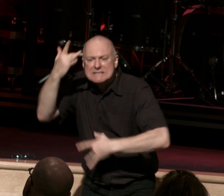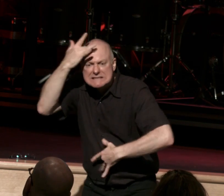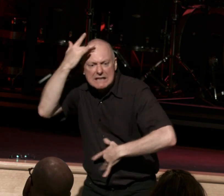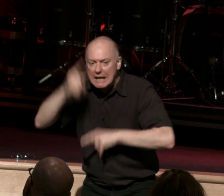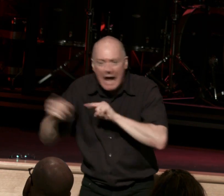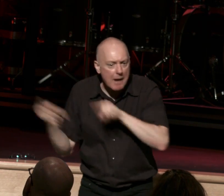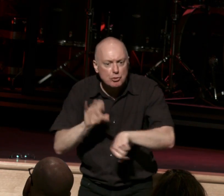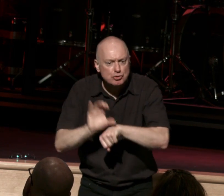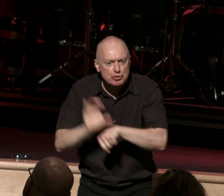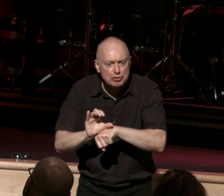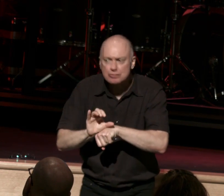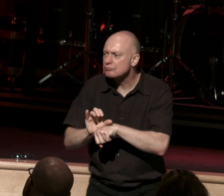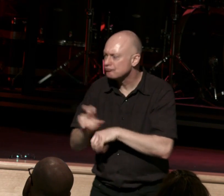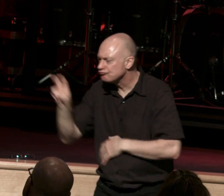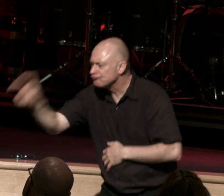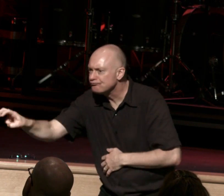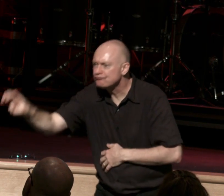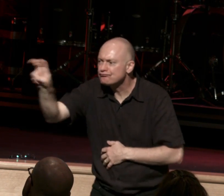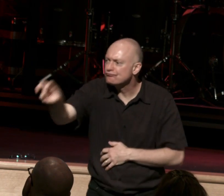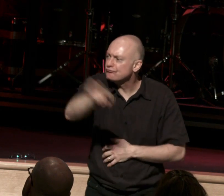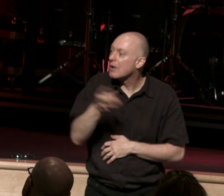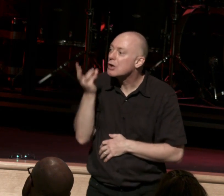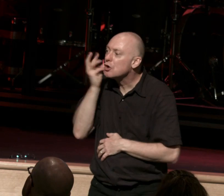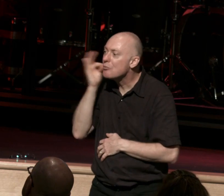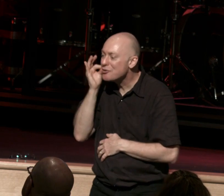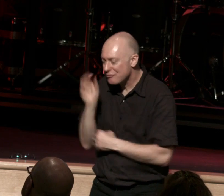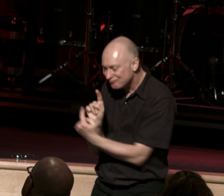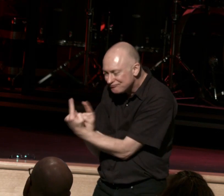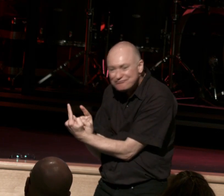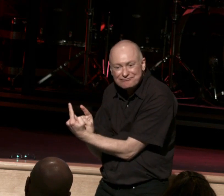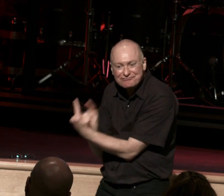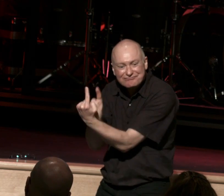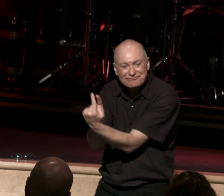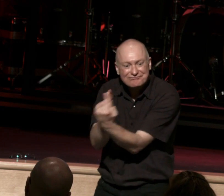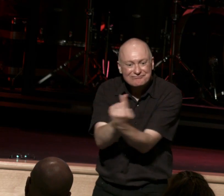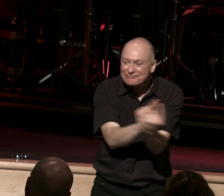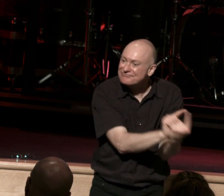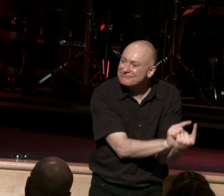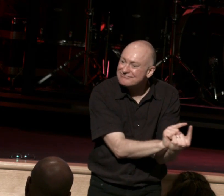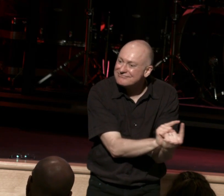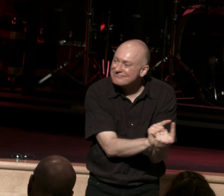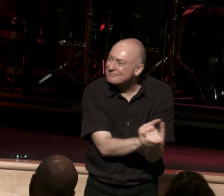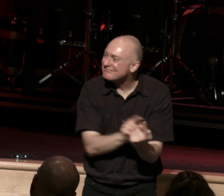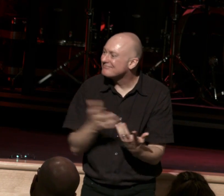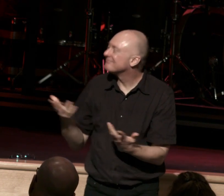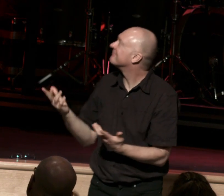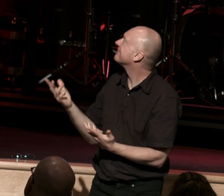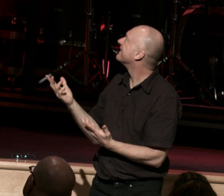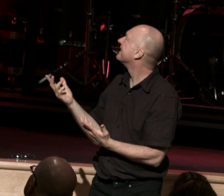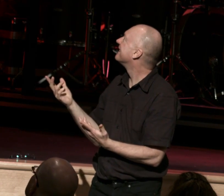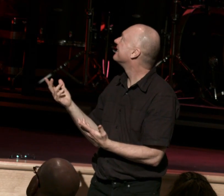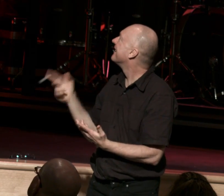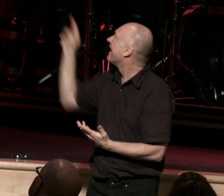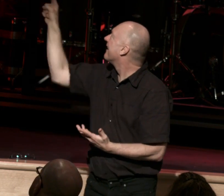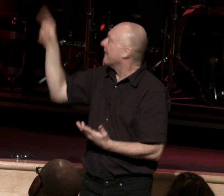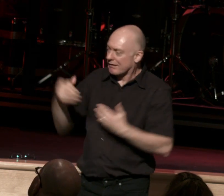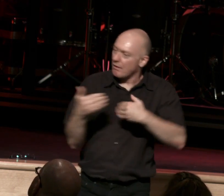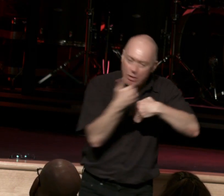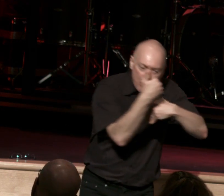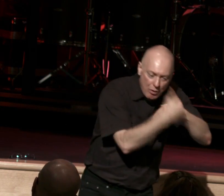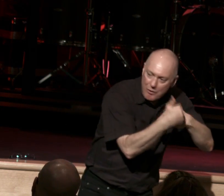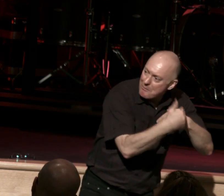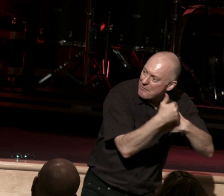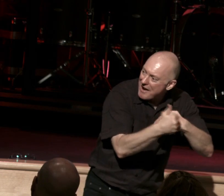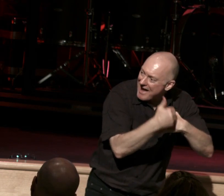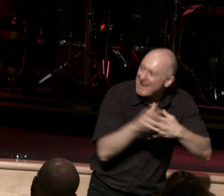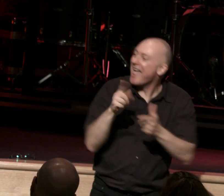the shut-ins who weren't able to attend church and receive the Lord's Supper. And this would be the container for the body of Christ and representing, of course, the